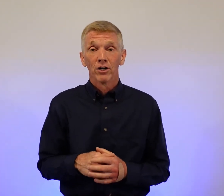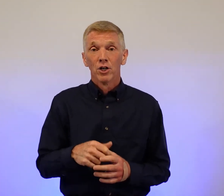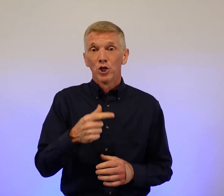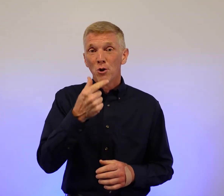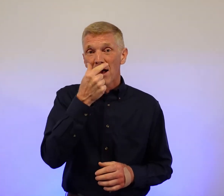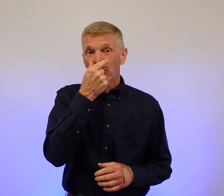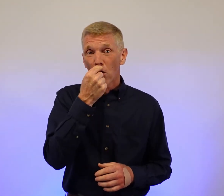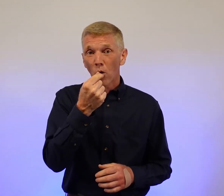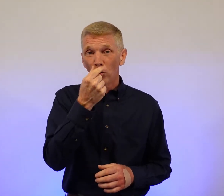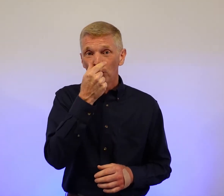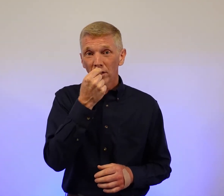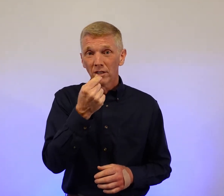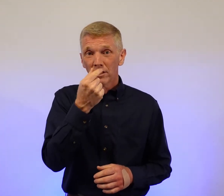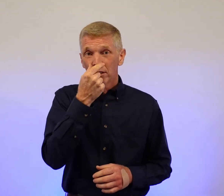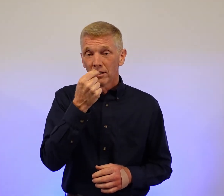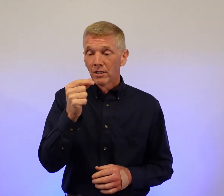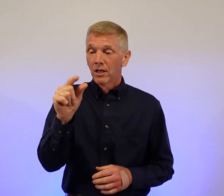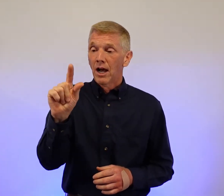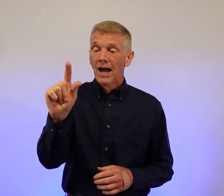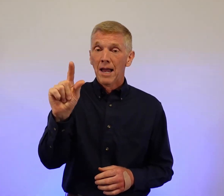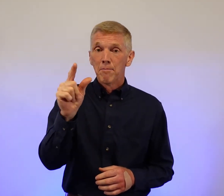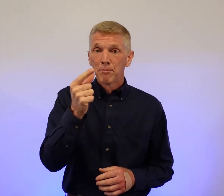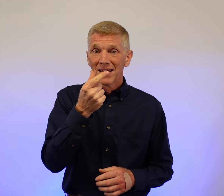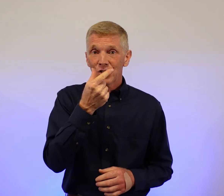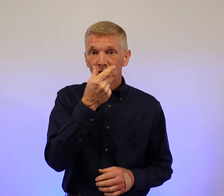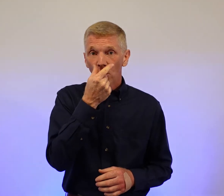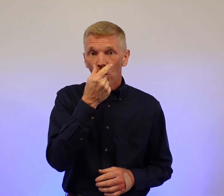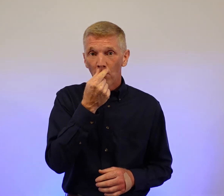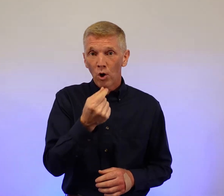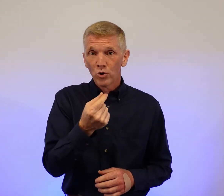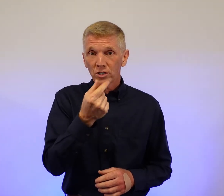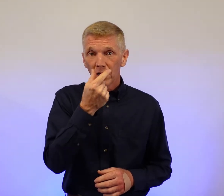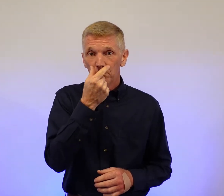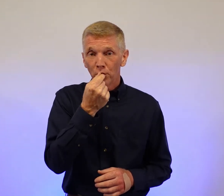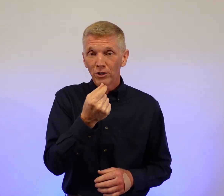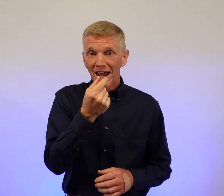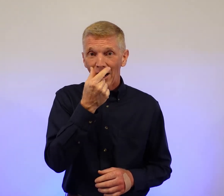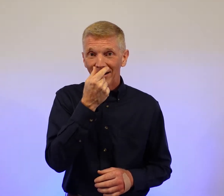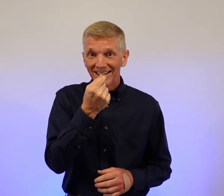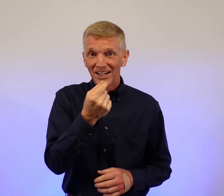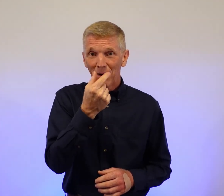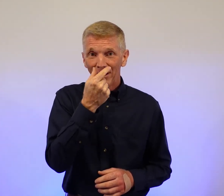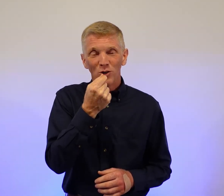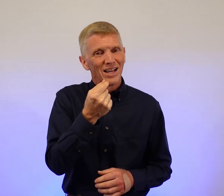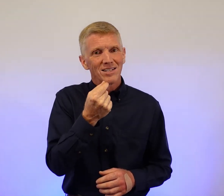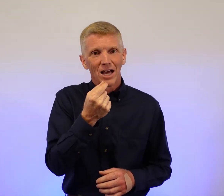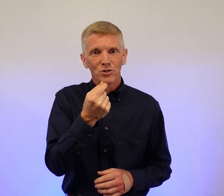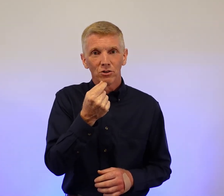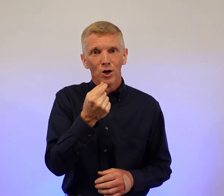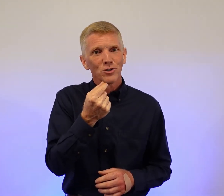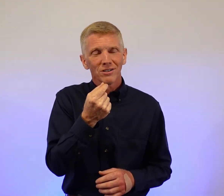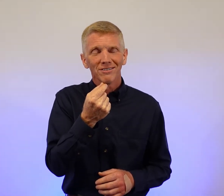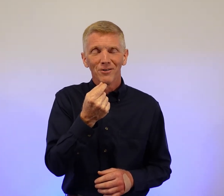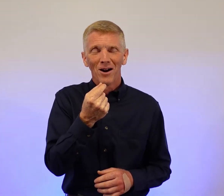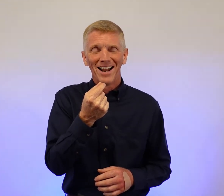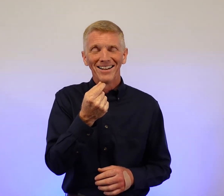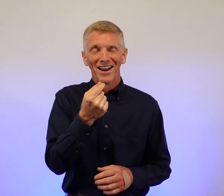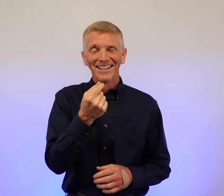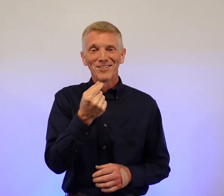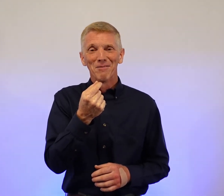You have cold. I am pinching almost and pulling out at the end of my nose. That sounds gross when I listen to